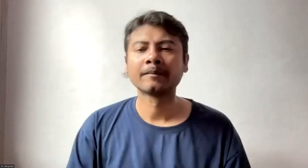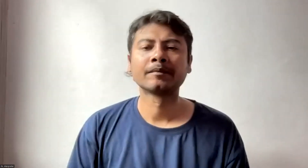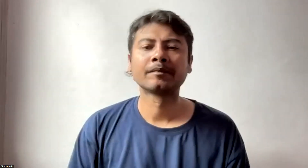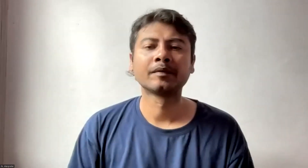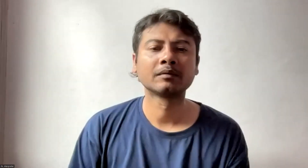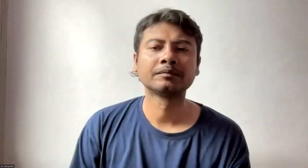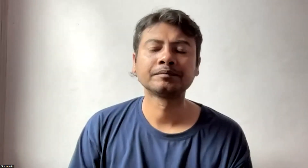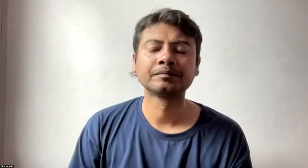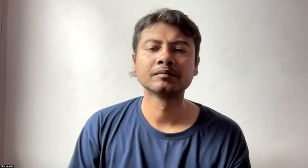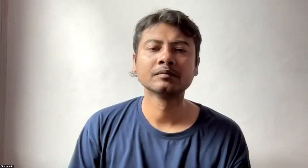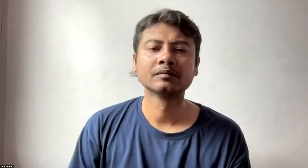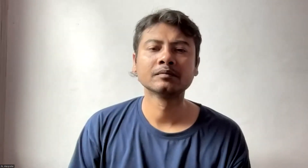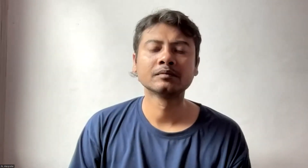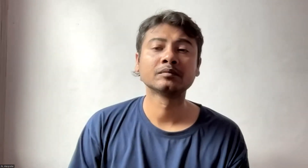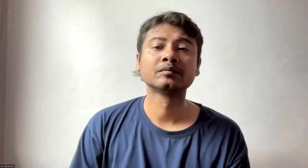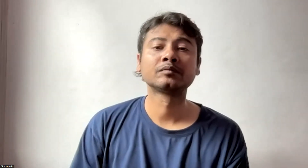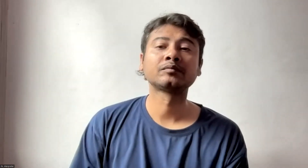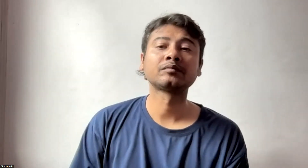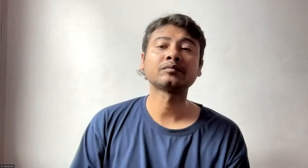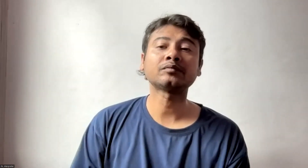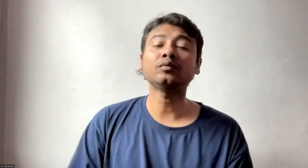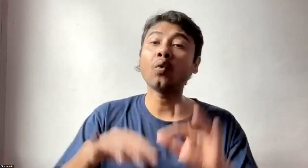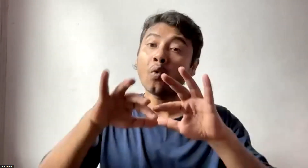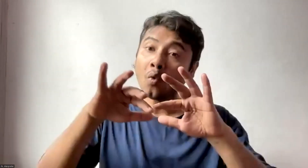and the other option is that at least one of them